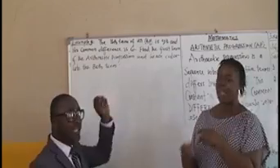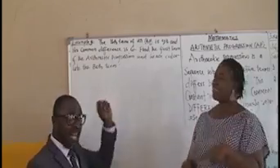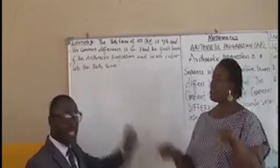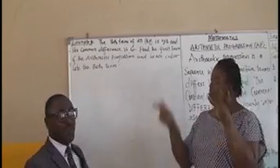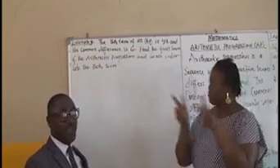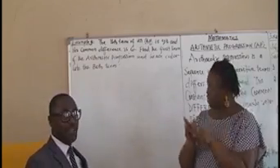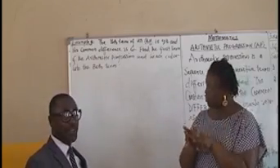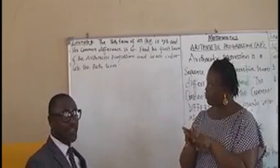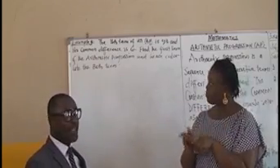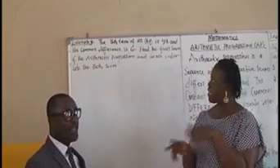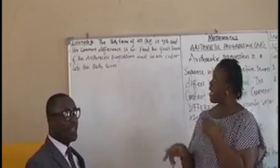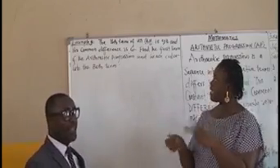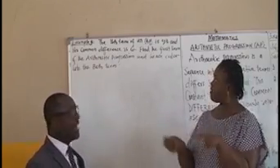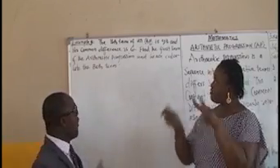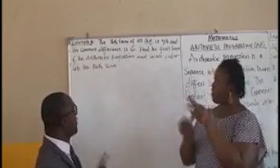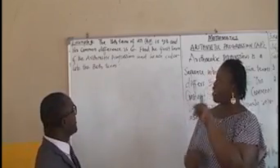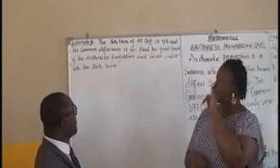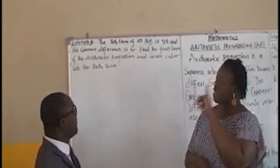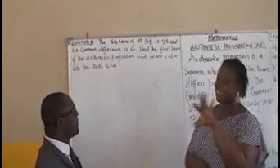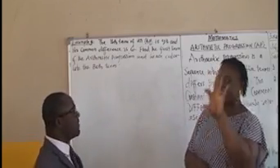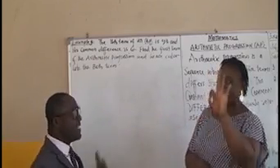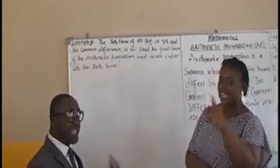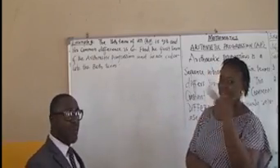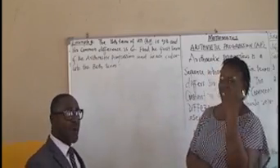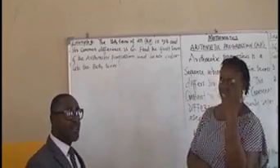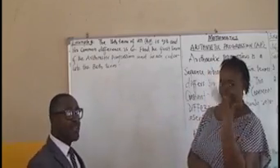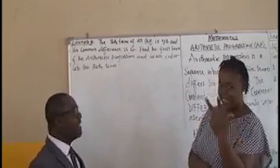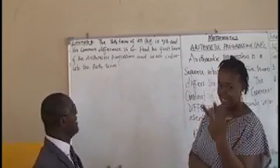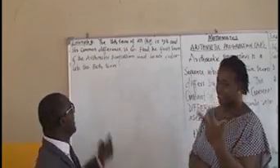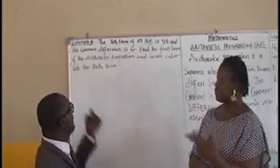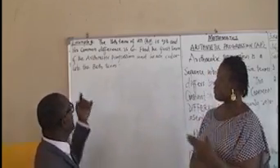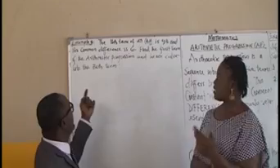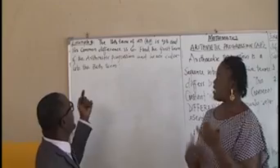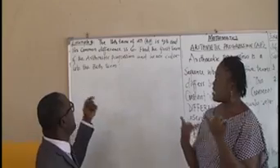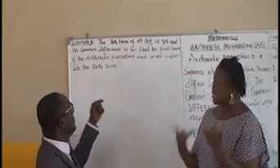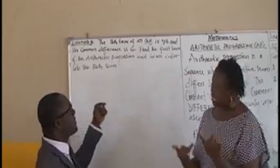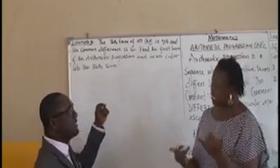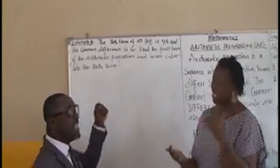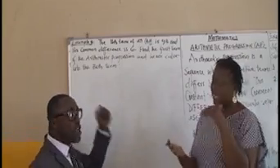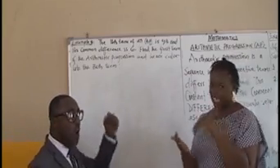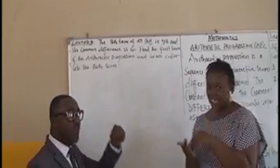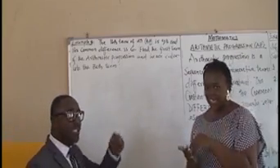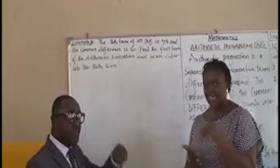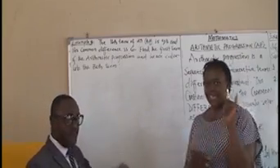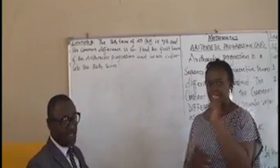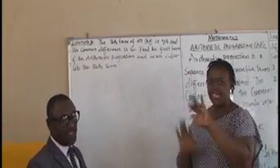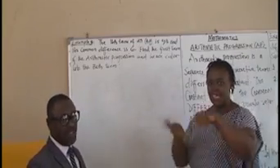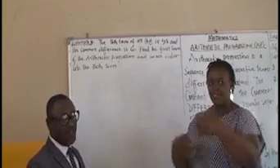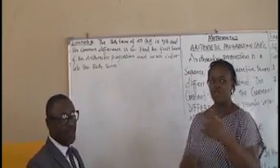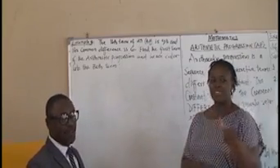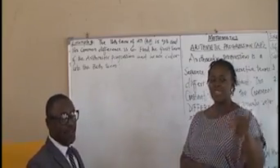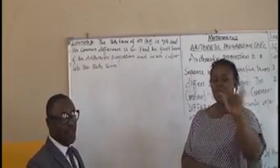value? 93. And also this time around they have already given us the common